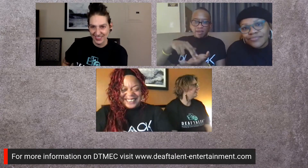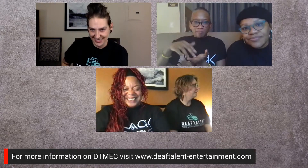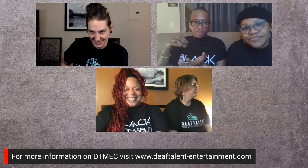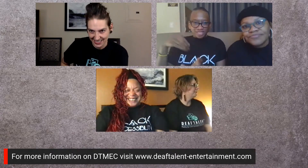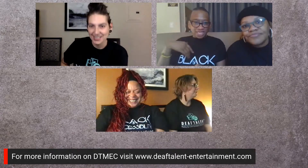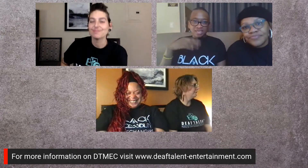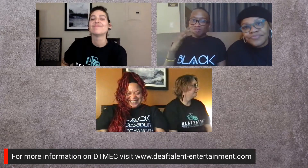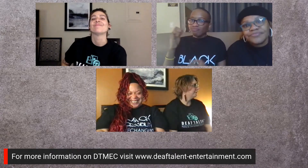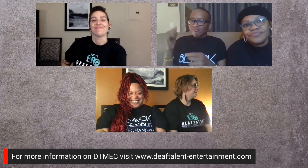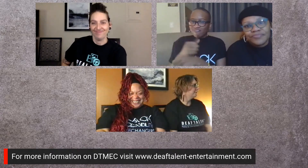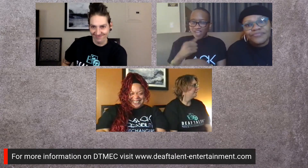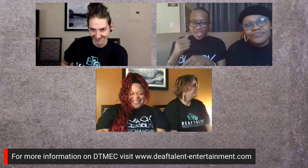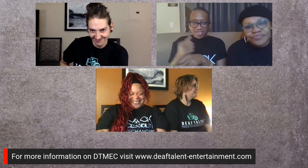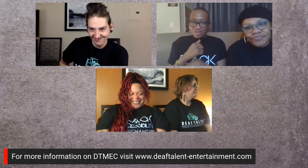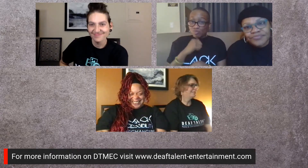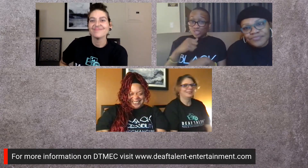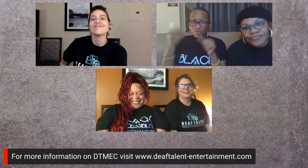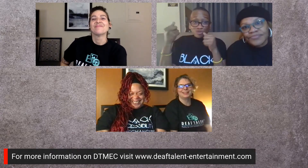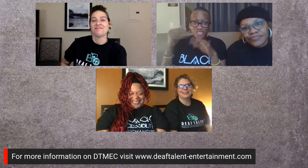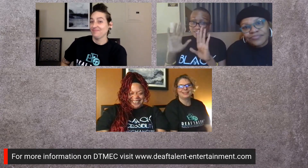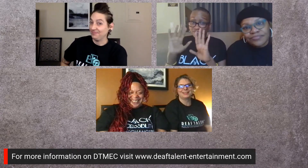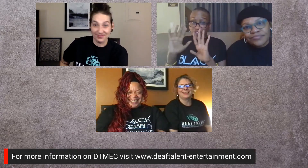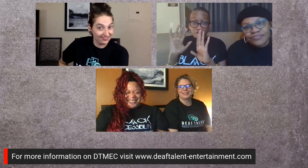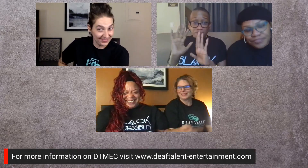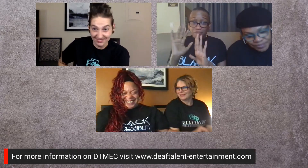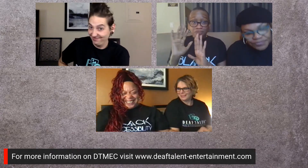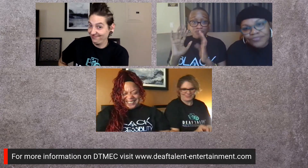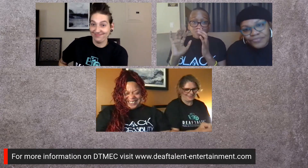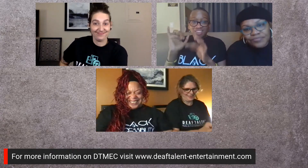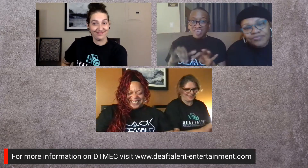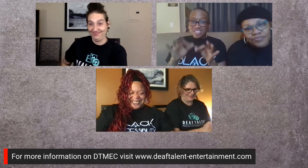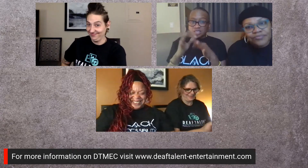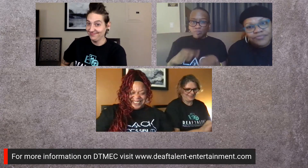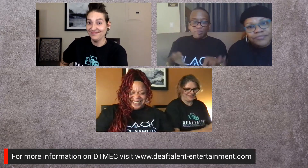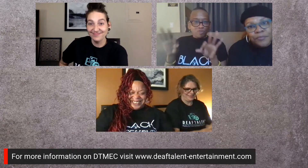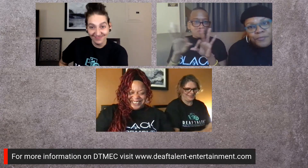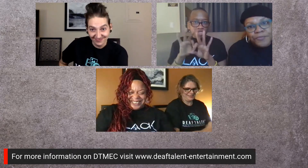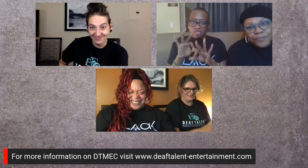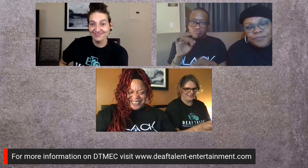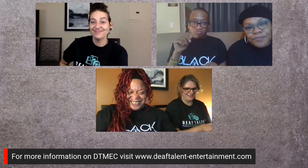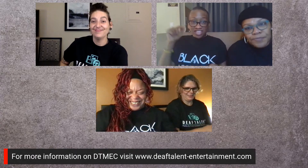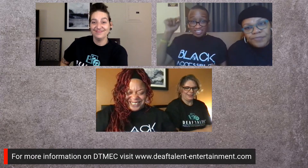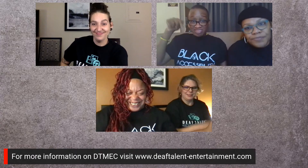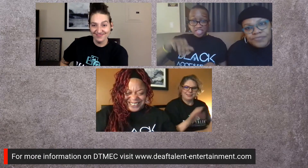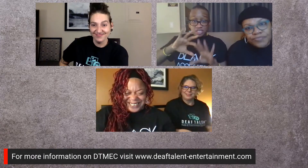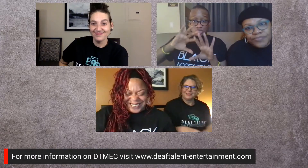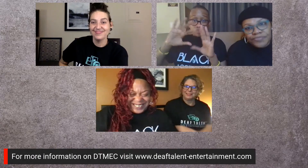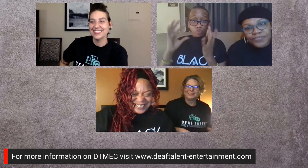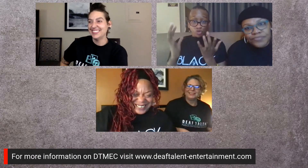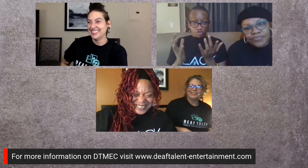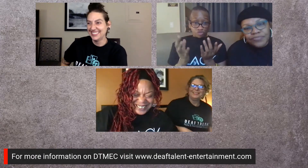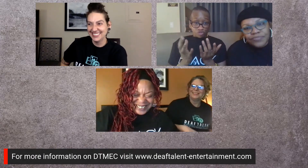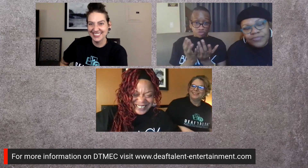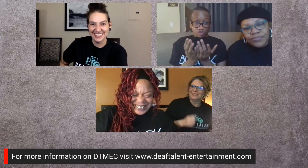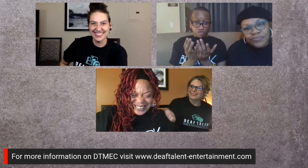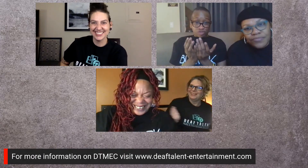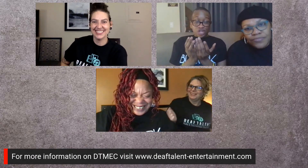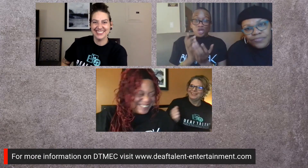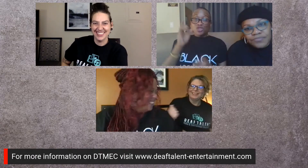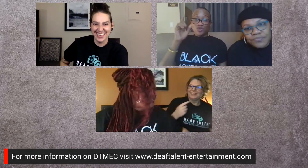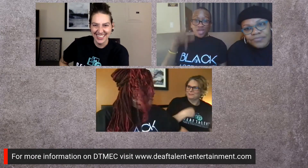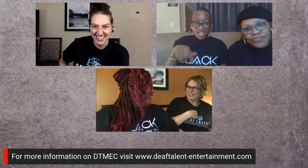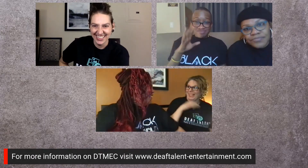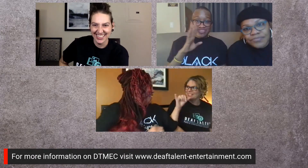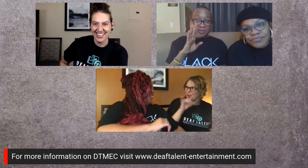So when things knock us down, we get back up again. We're scrappy. We're scrappy. That's important.